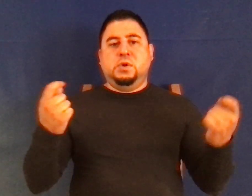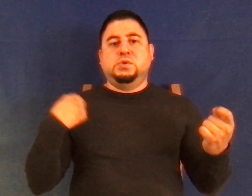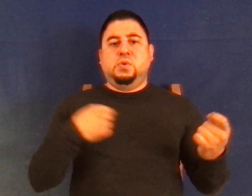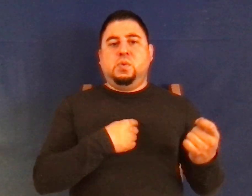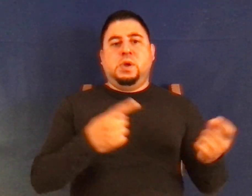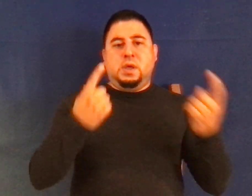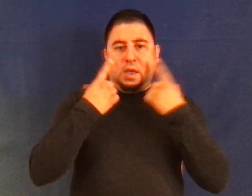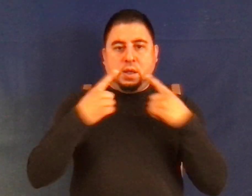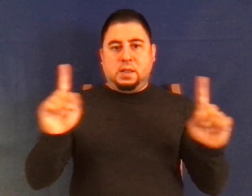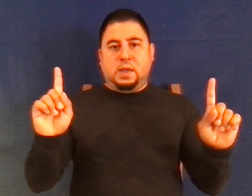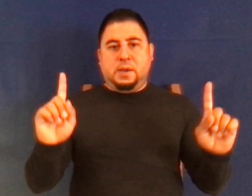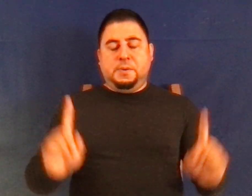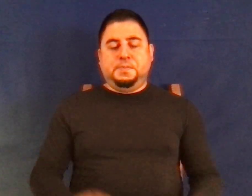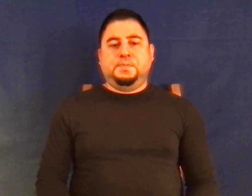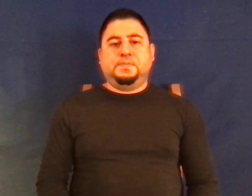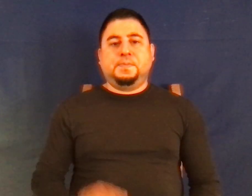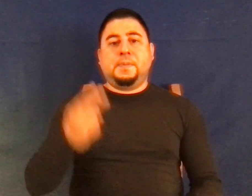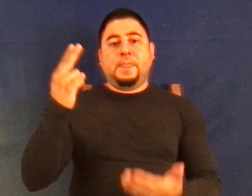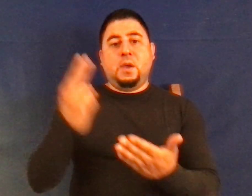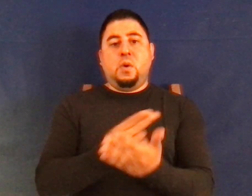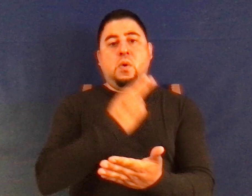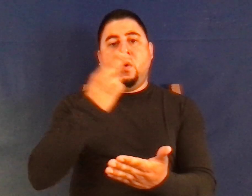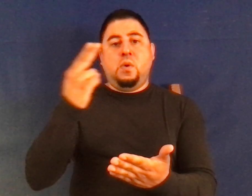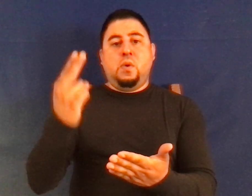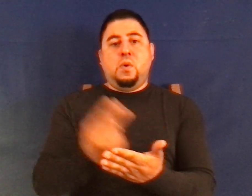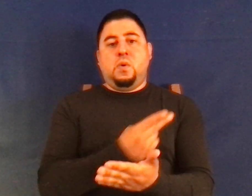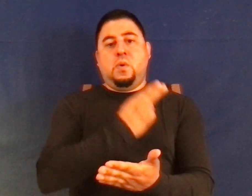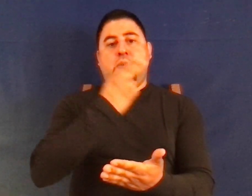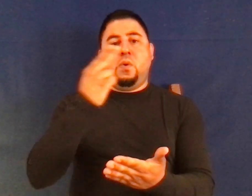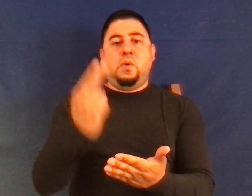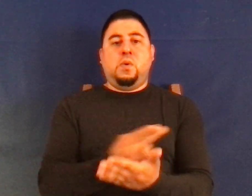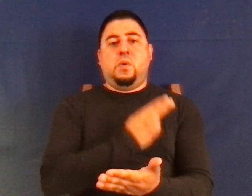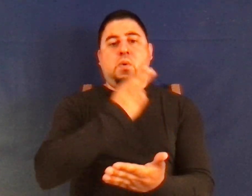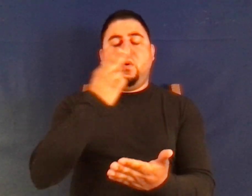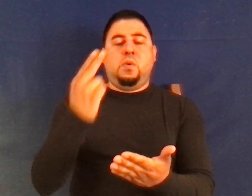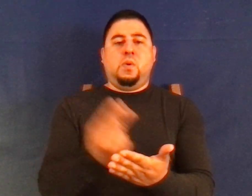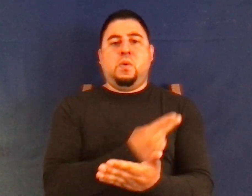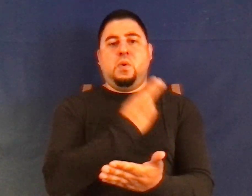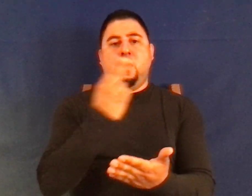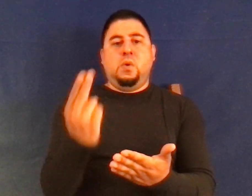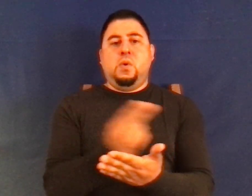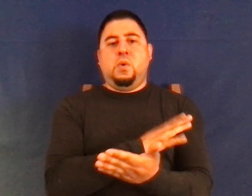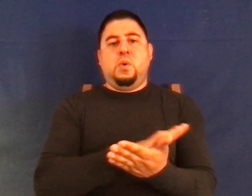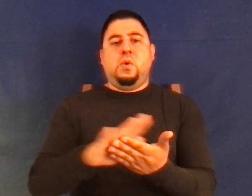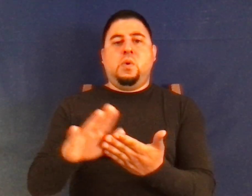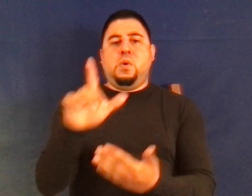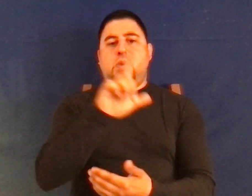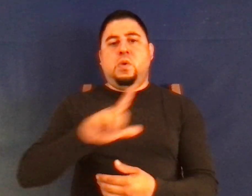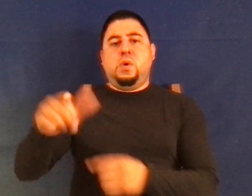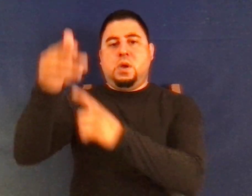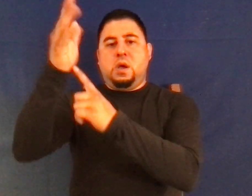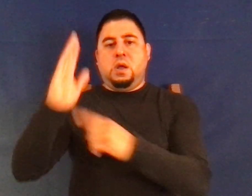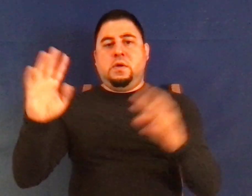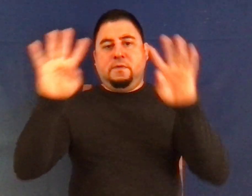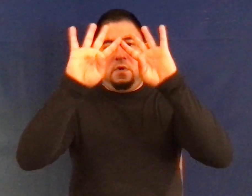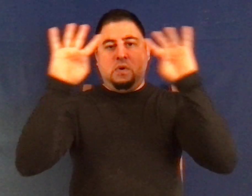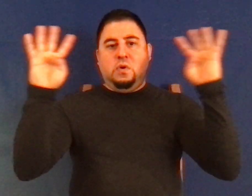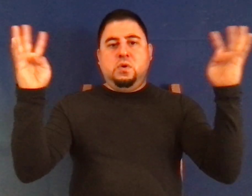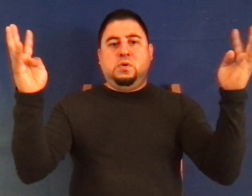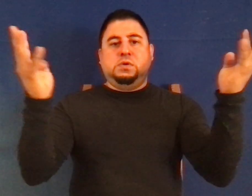acclaim. Holy, holy, holy Lord God of hosts,